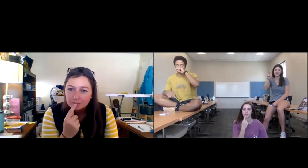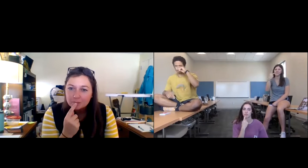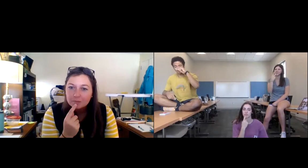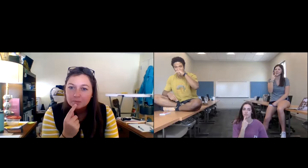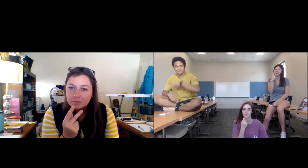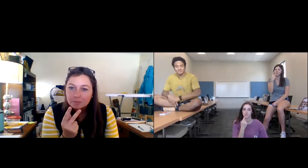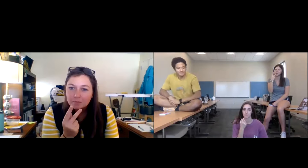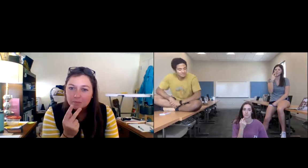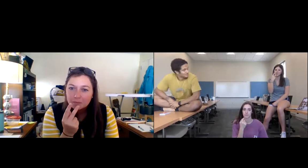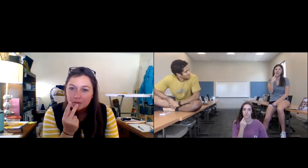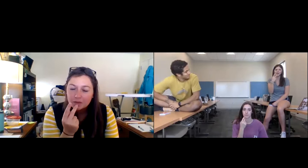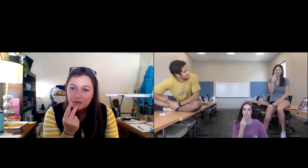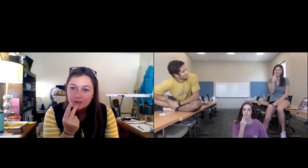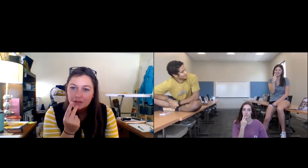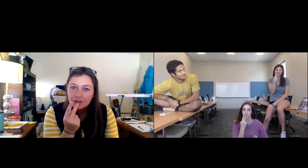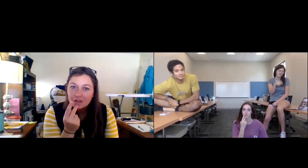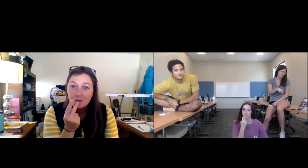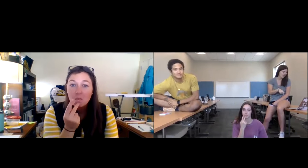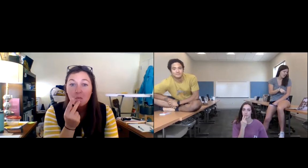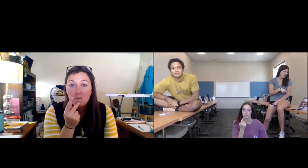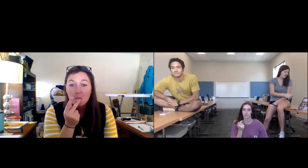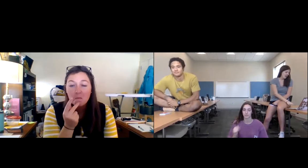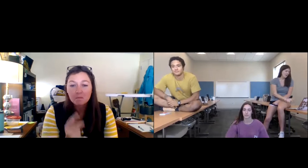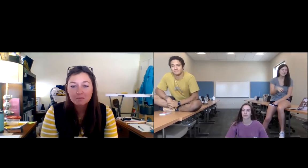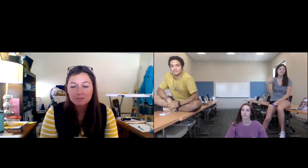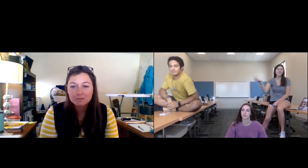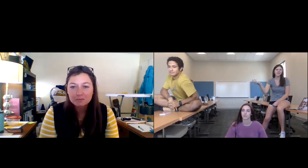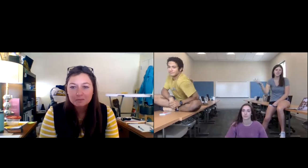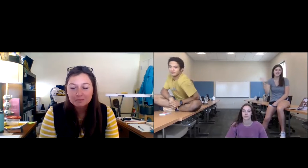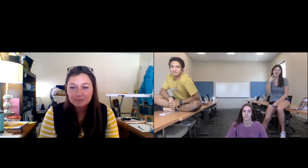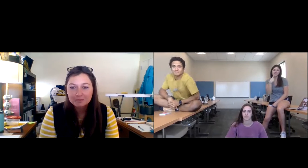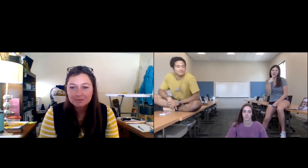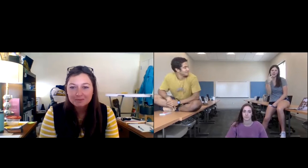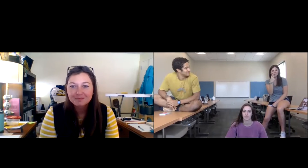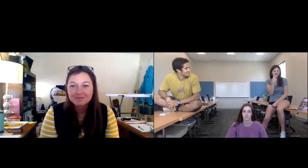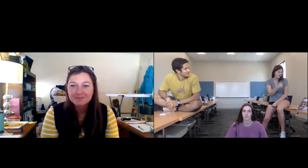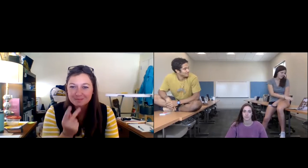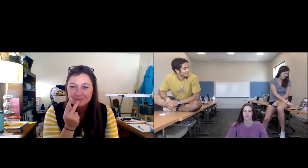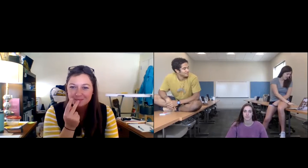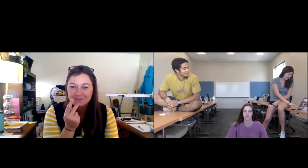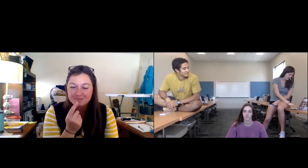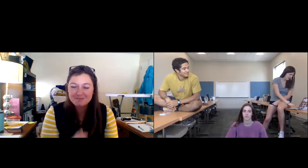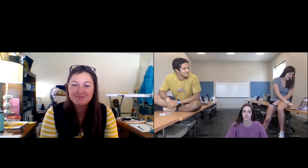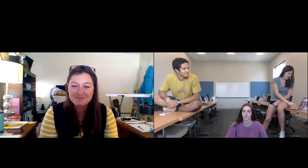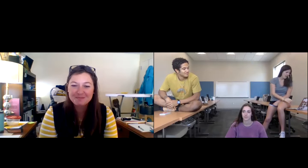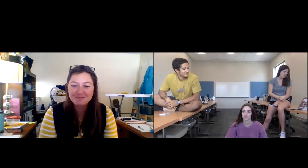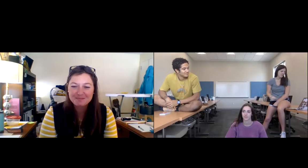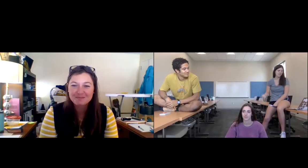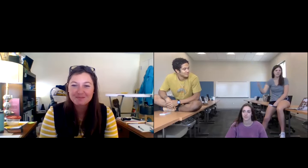is like the P shape. Yeah, like that. That's on your lip. I always think about like lipstick, like either red or pink lipstick. I can do that. And then